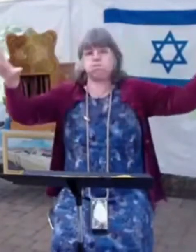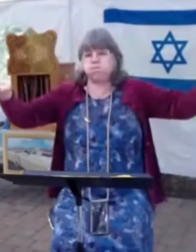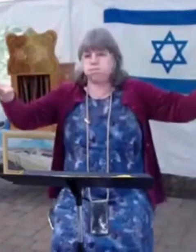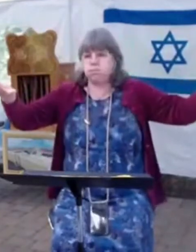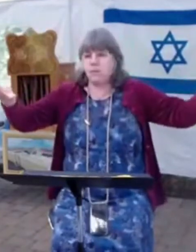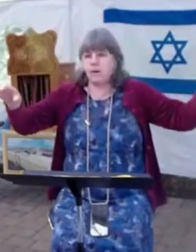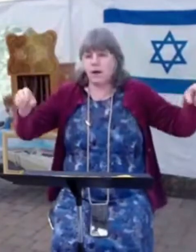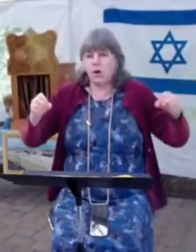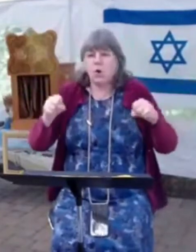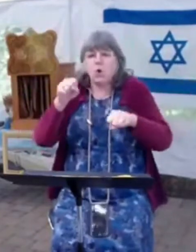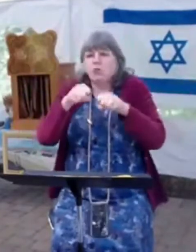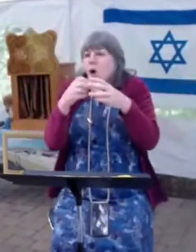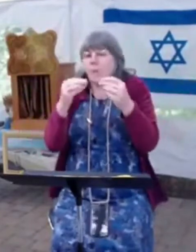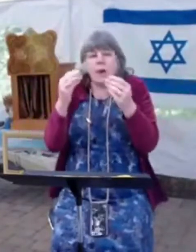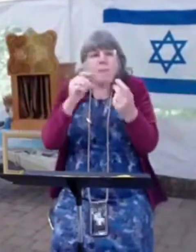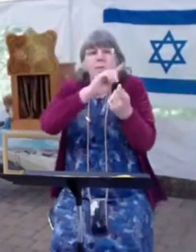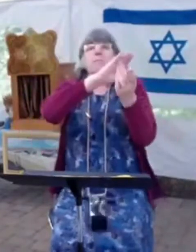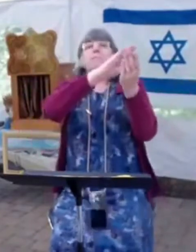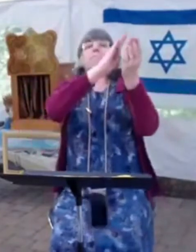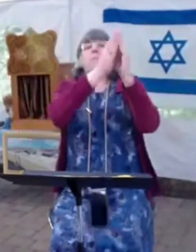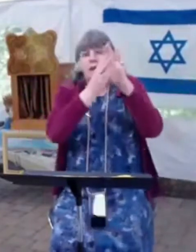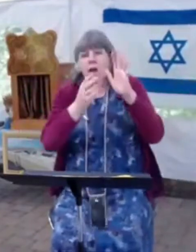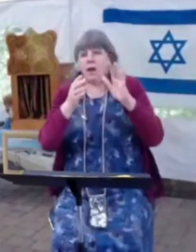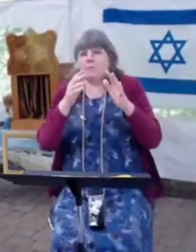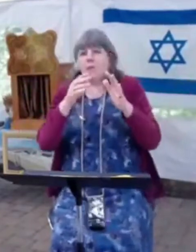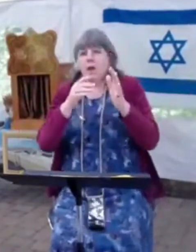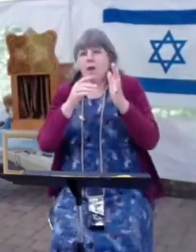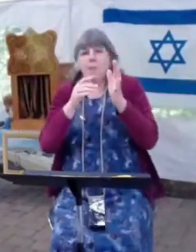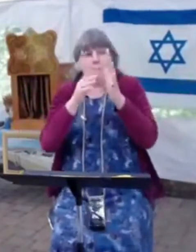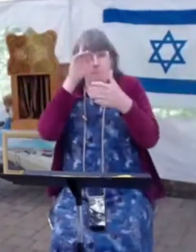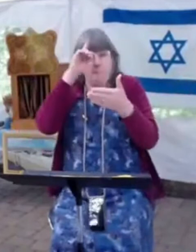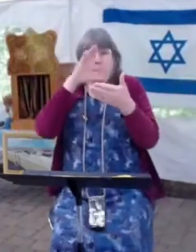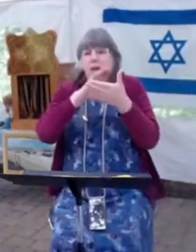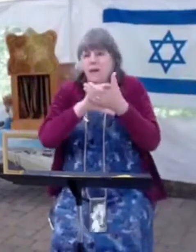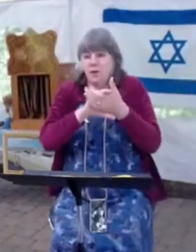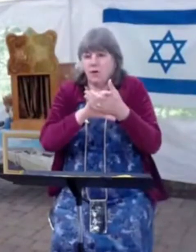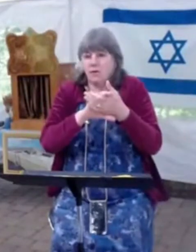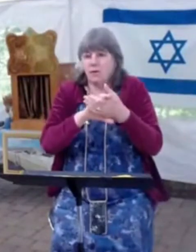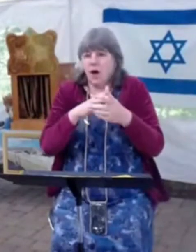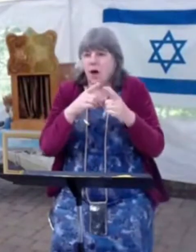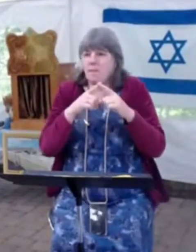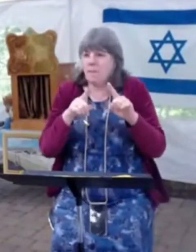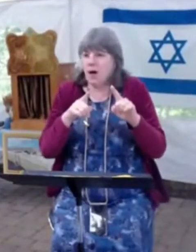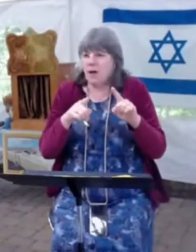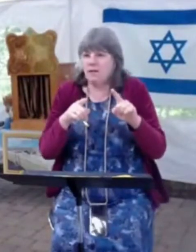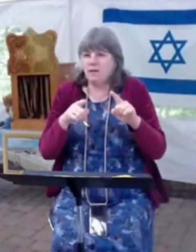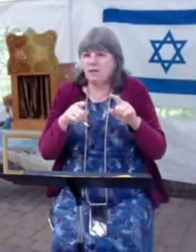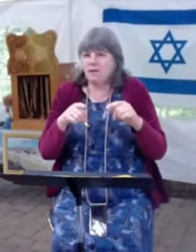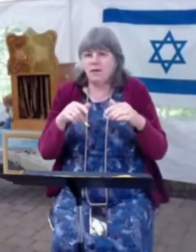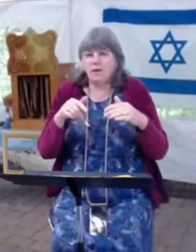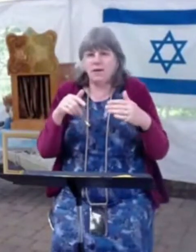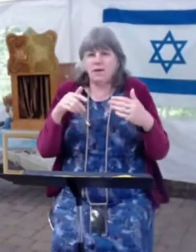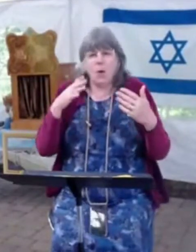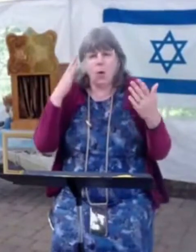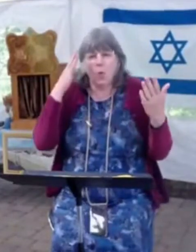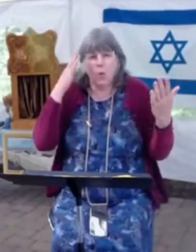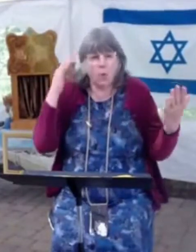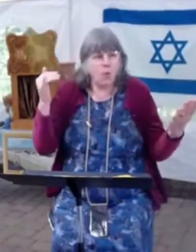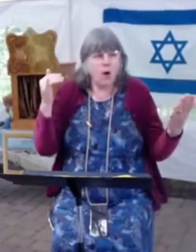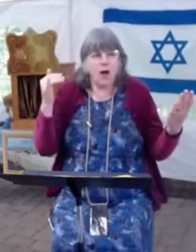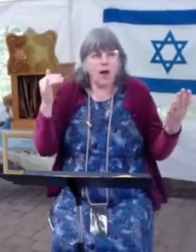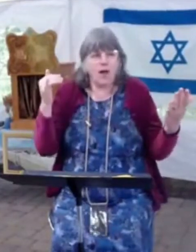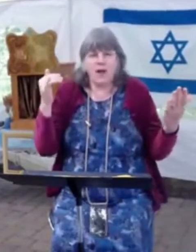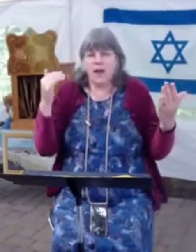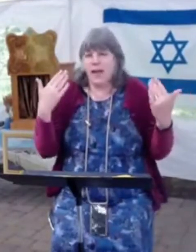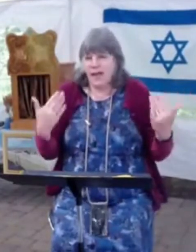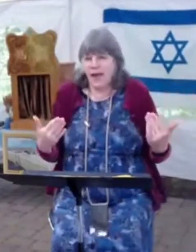Hashem gave partial blindness to Jews. Okay, they have an excuse. But not to the rest of the world.